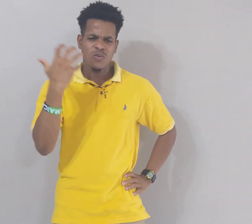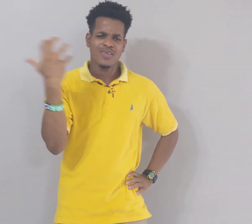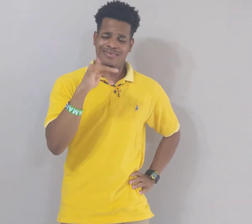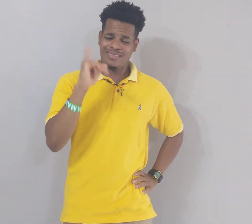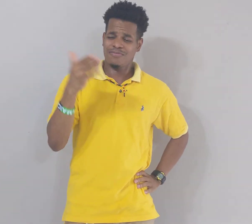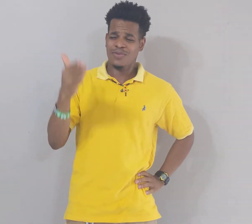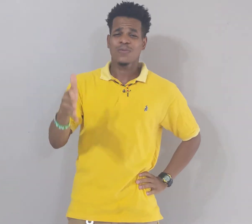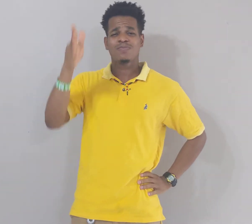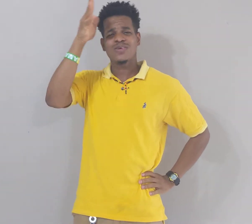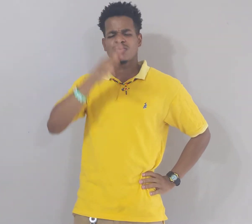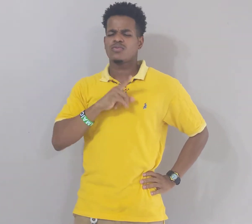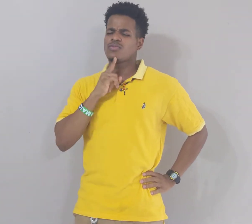Something that